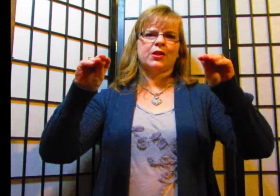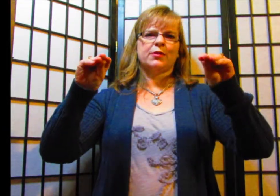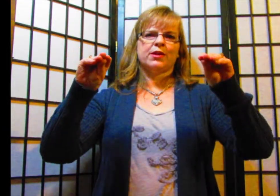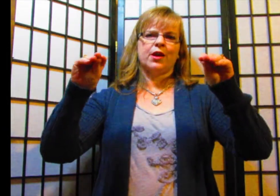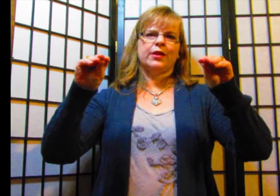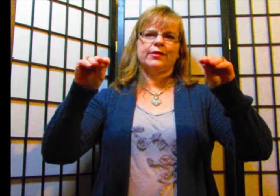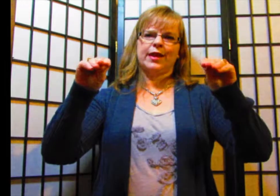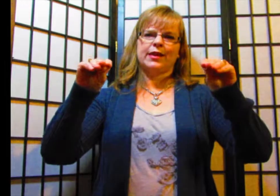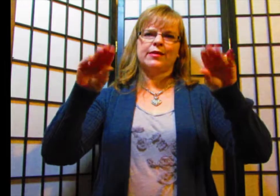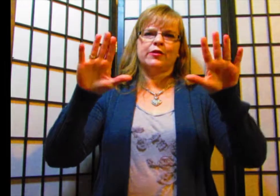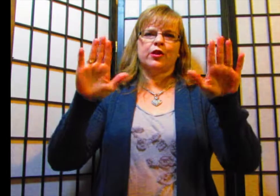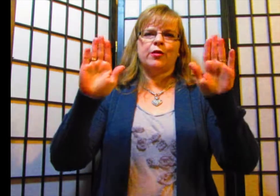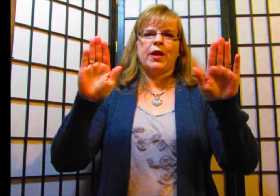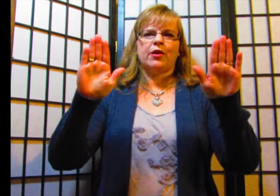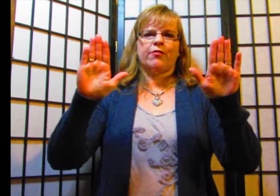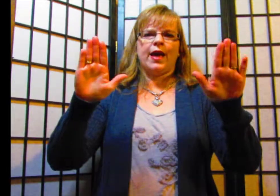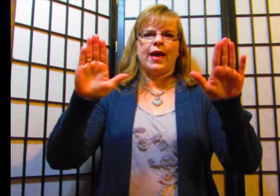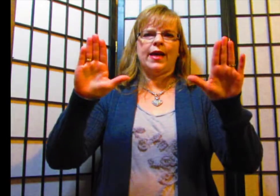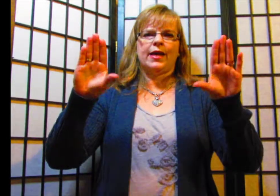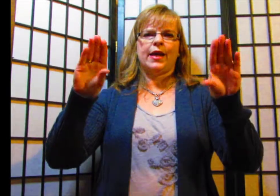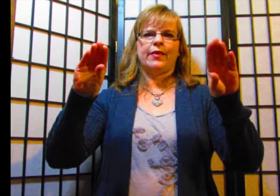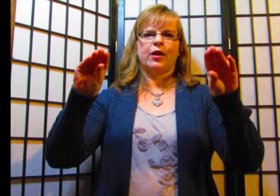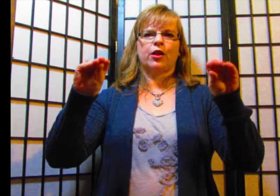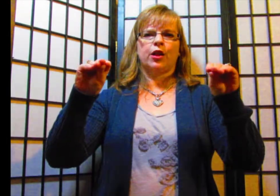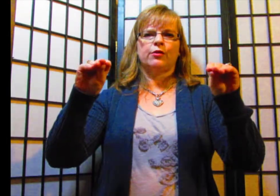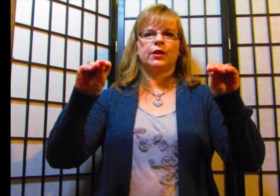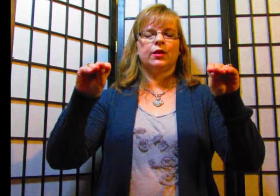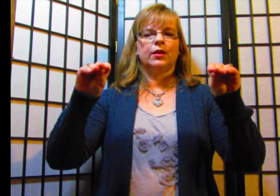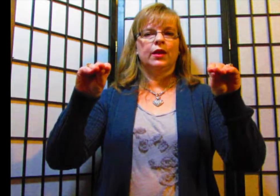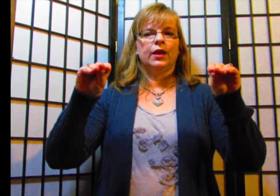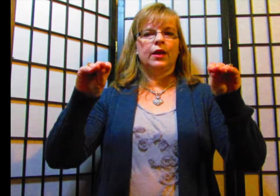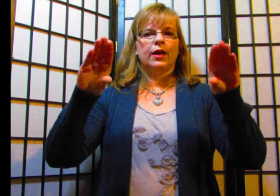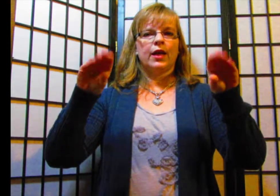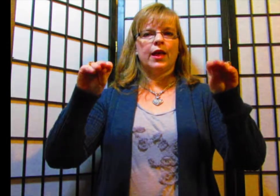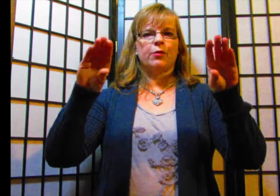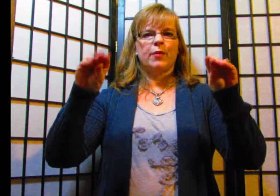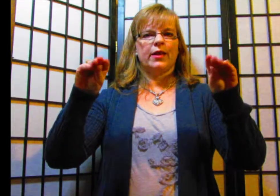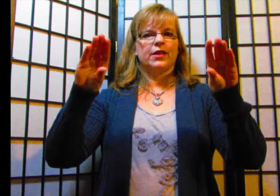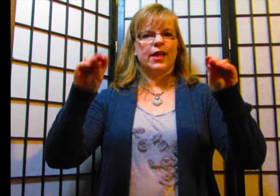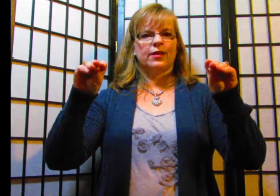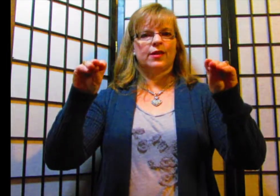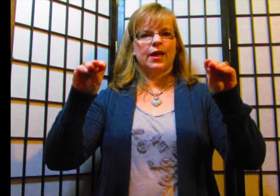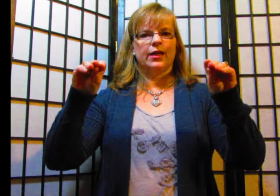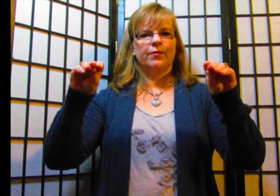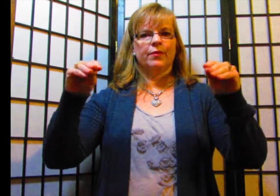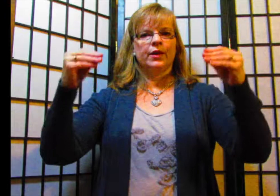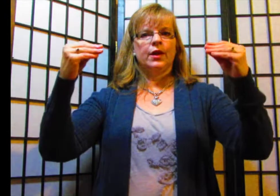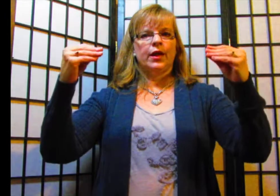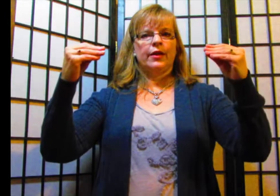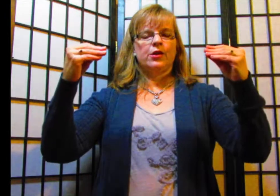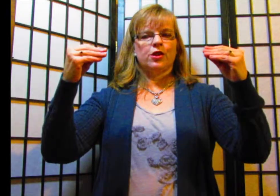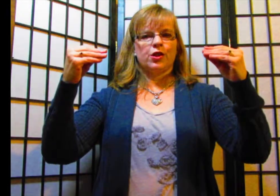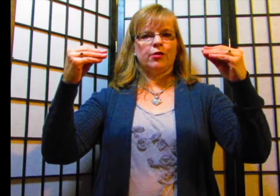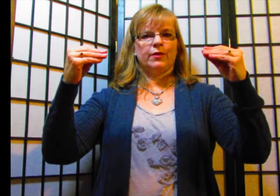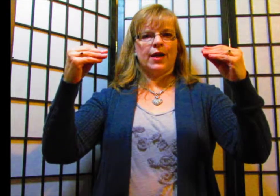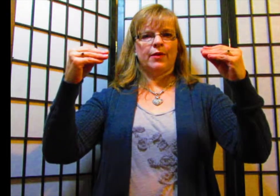sure what to call these hands. You're going to make your flat hand and then close it, kind of like we made the duck sign. And then you're going to turn them